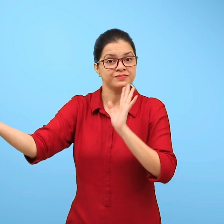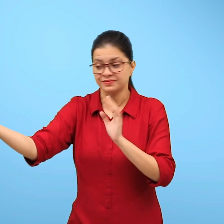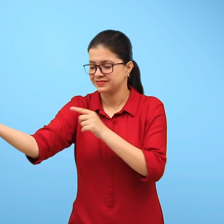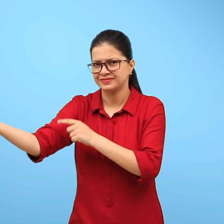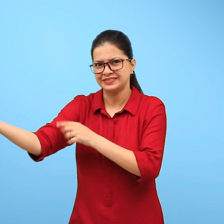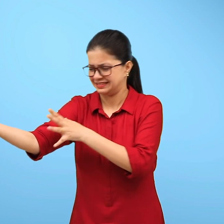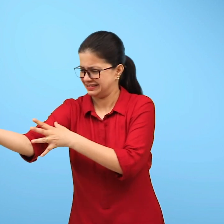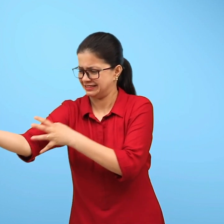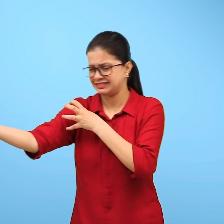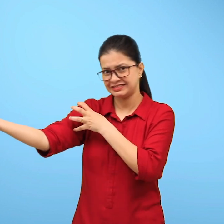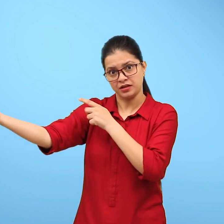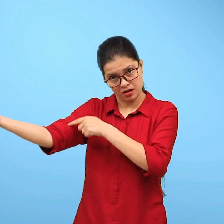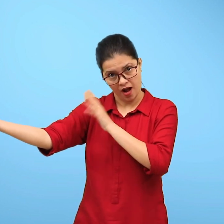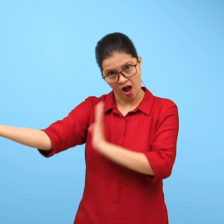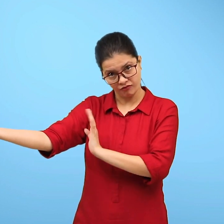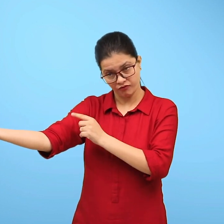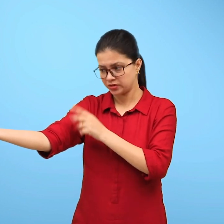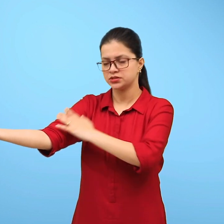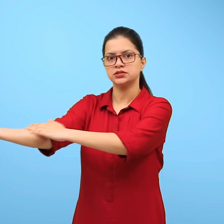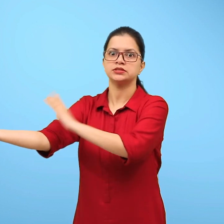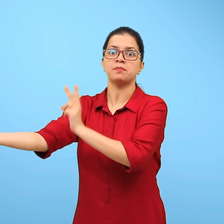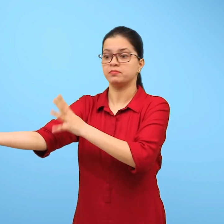Is it still contracted?